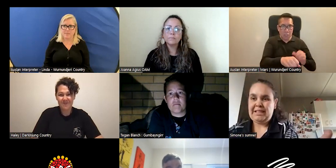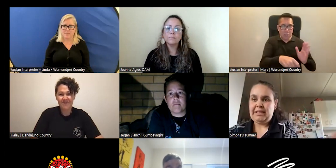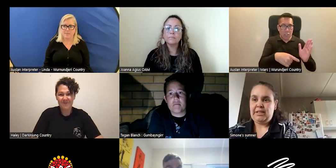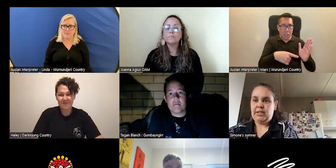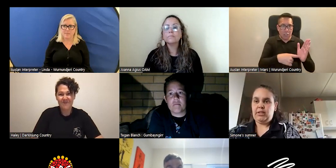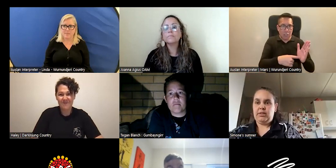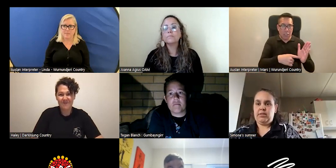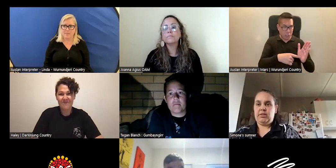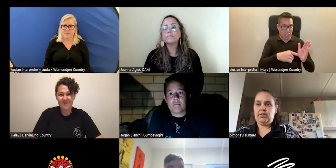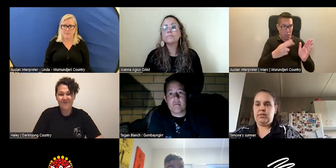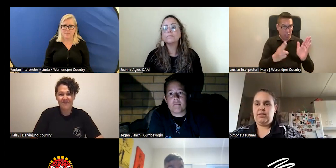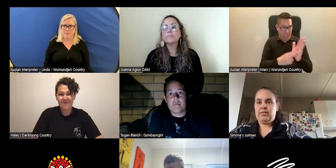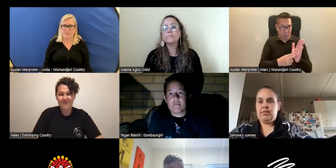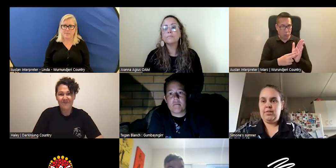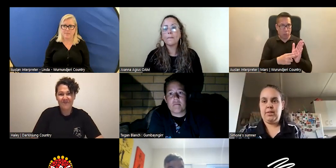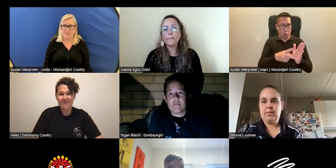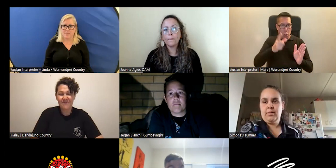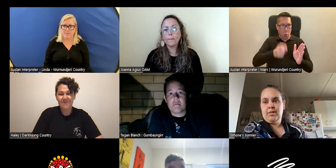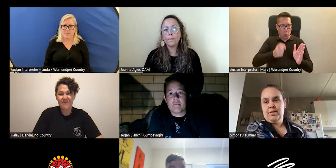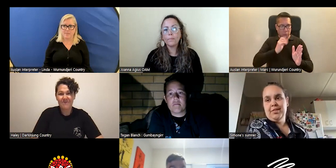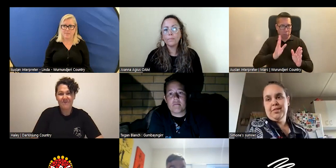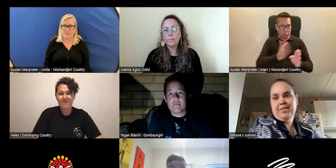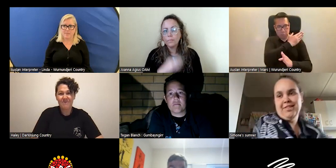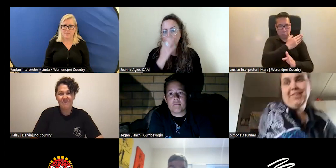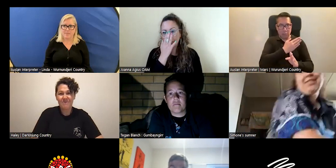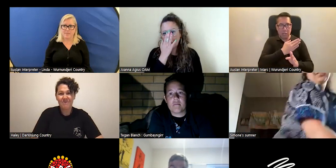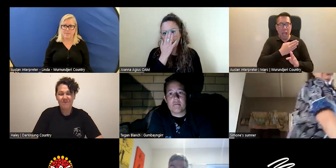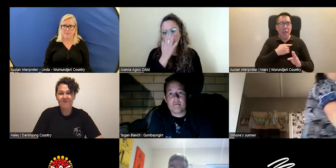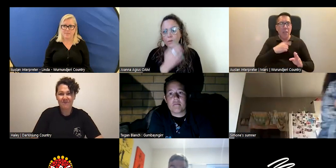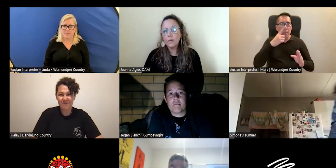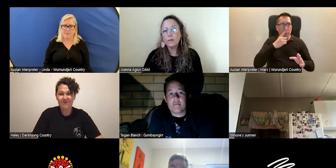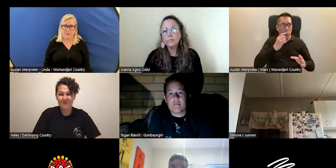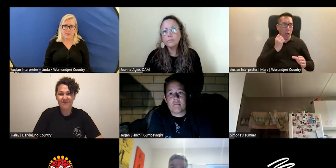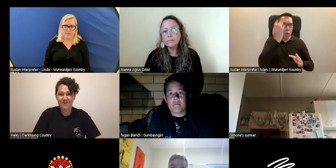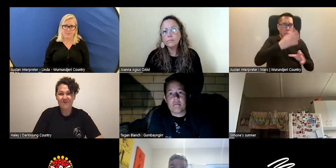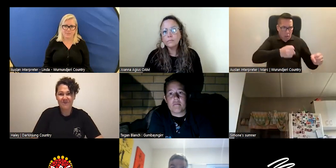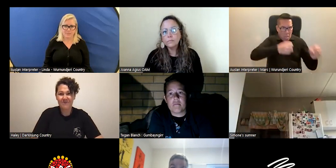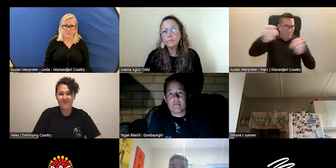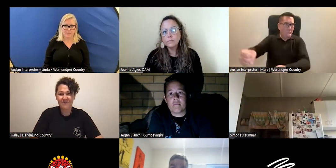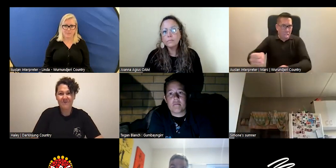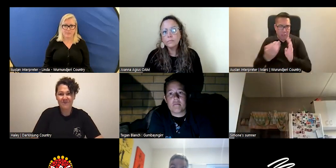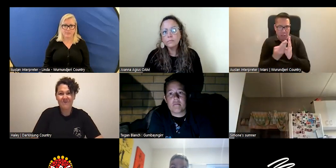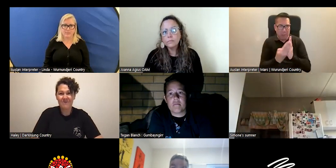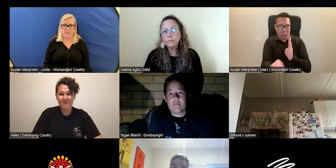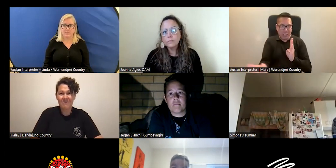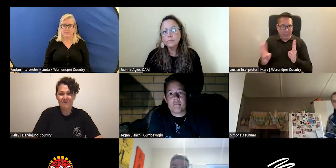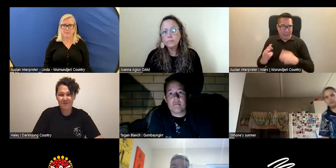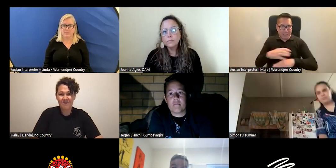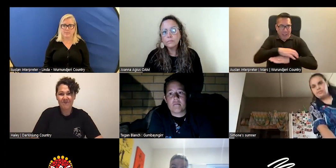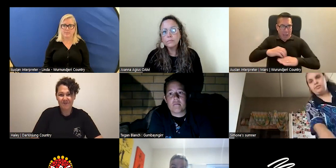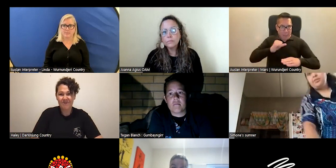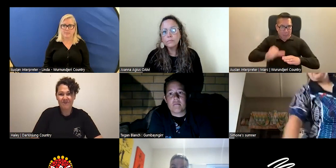High Court and our people were just rounded up and put in emissions because legally they were allowed to and permitted to do